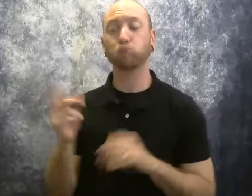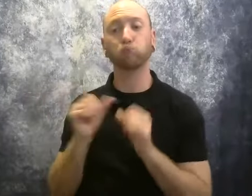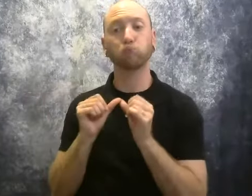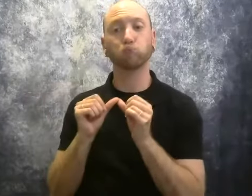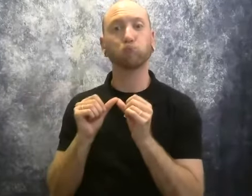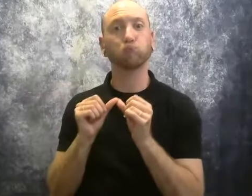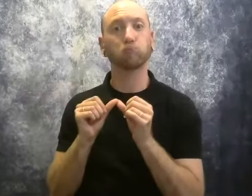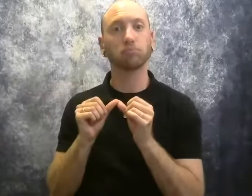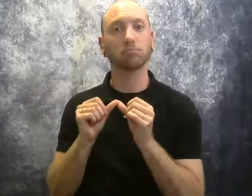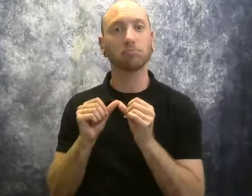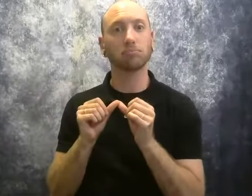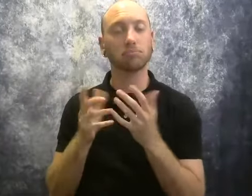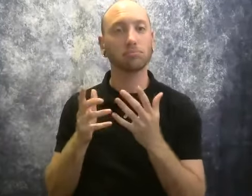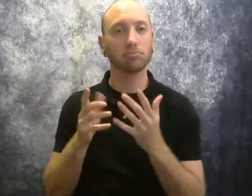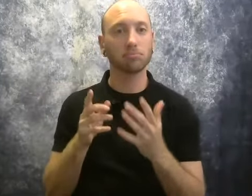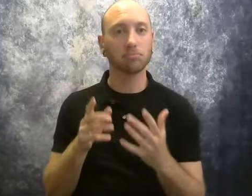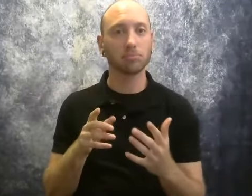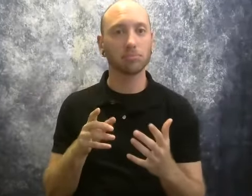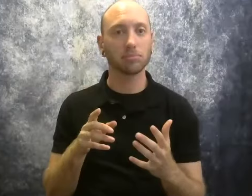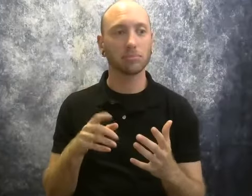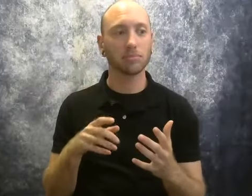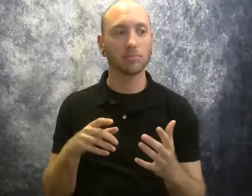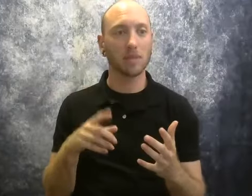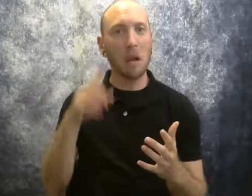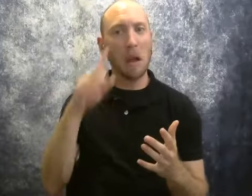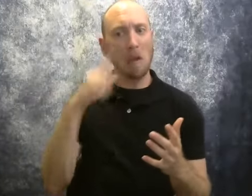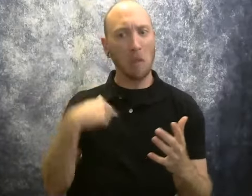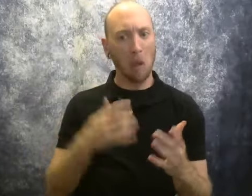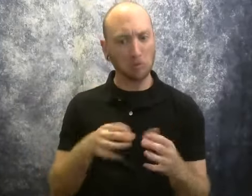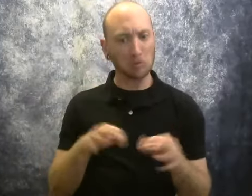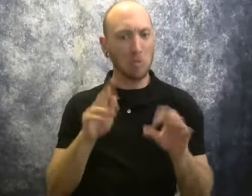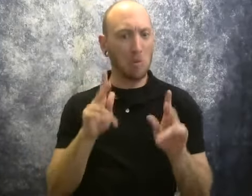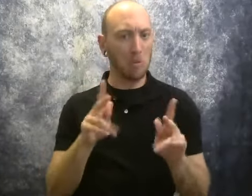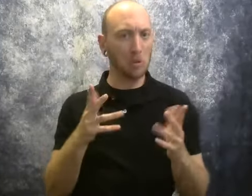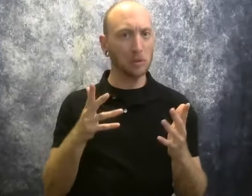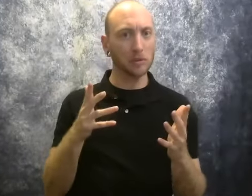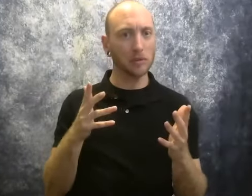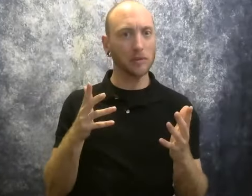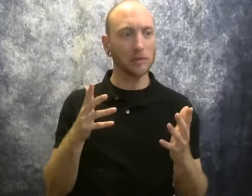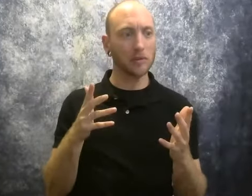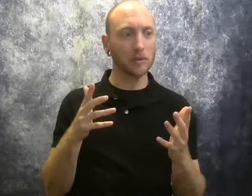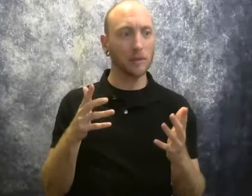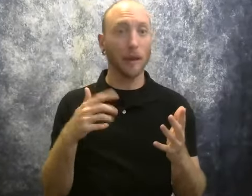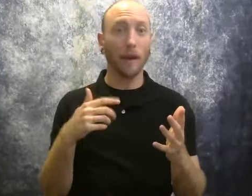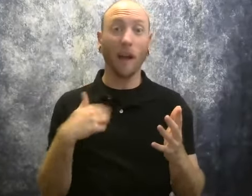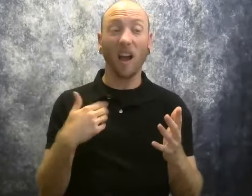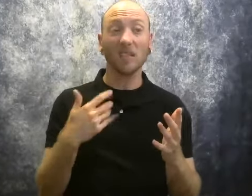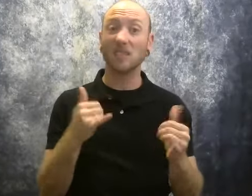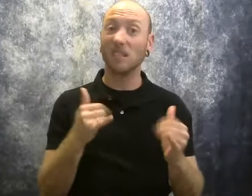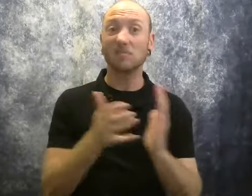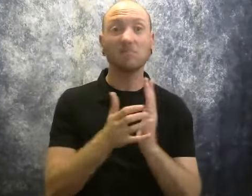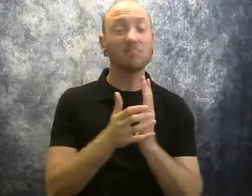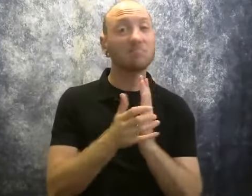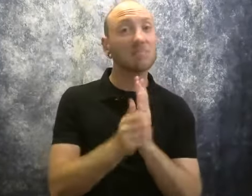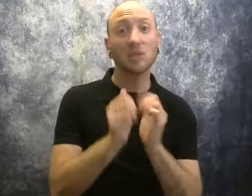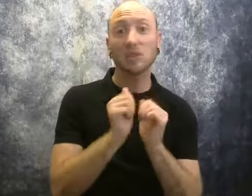We continued. I mean, I went to work. I was important in my own head in society, I suppose, as we are. Played sport. I did very well